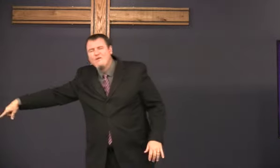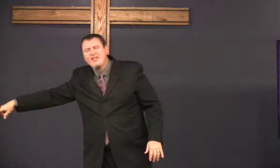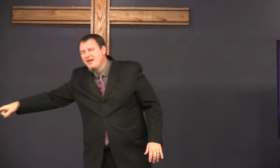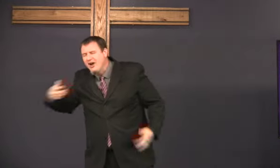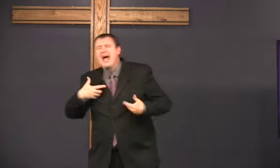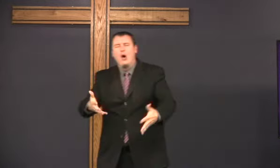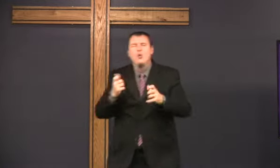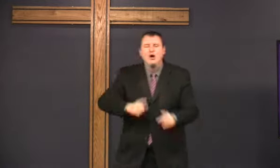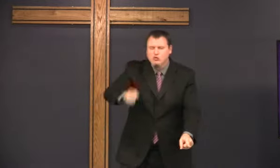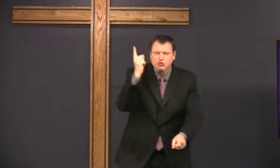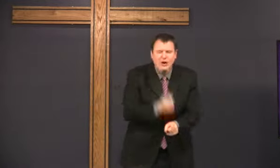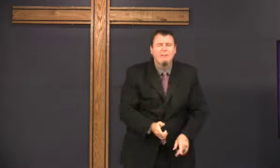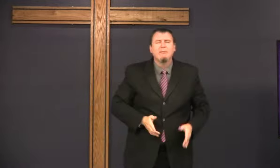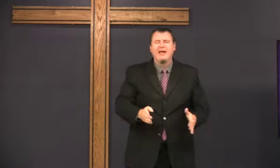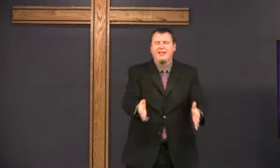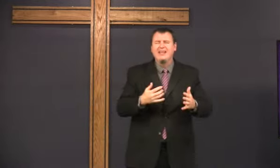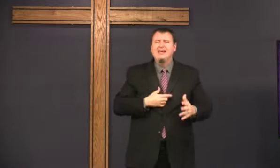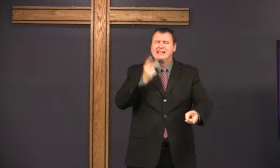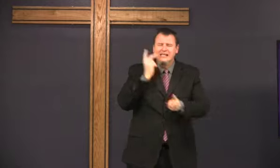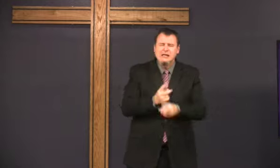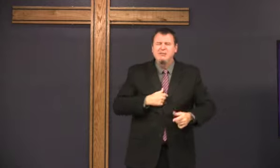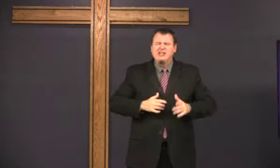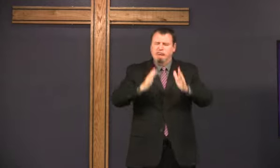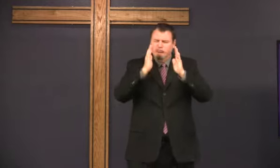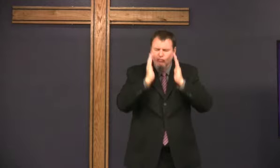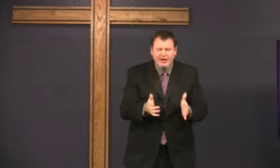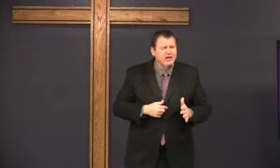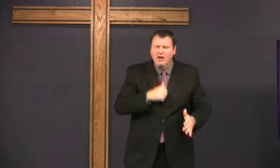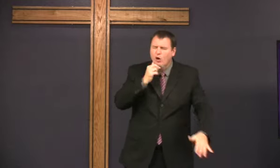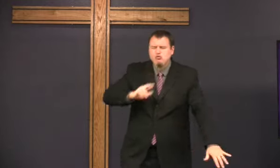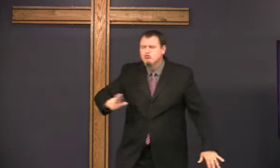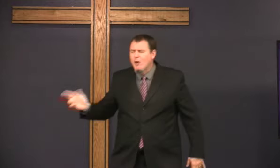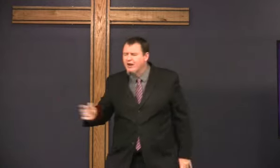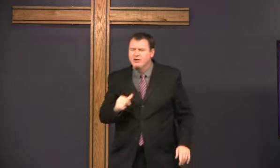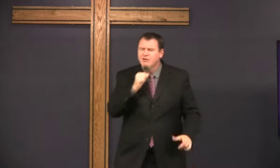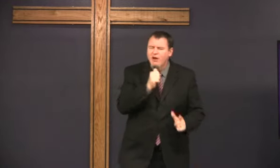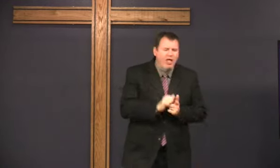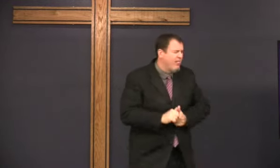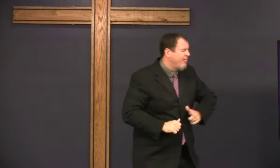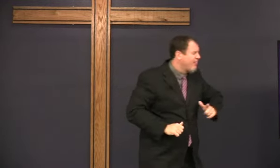today. I don't want to go astray. I want to keep my focus.